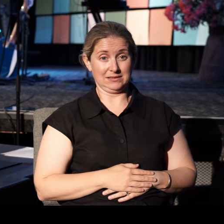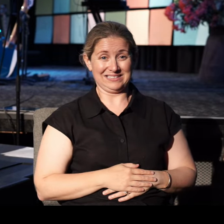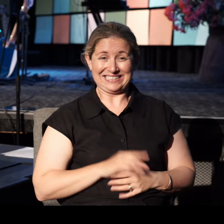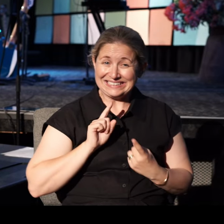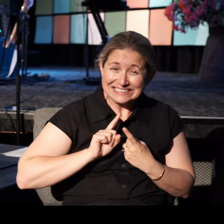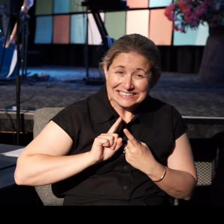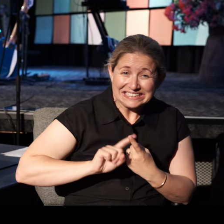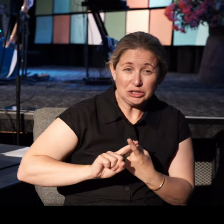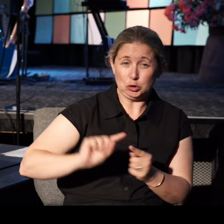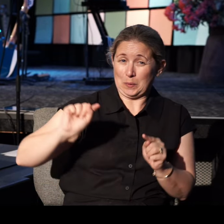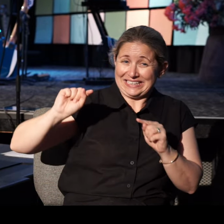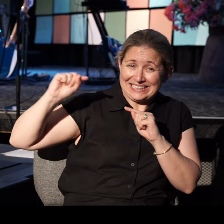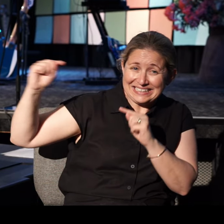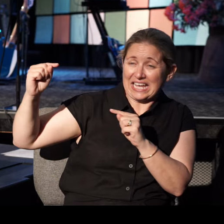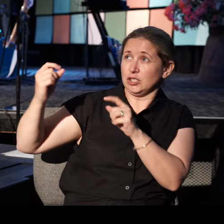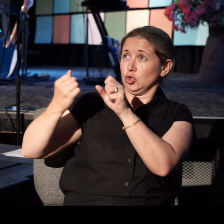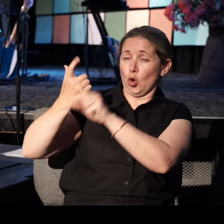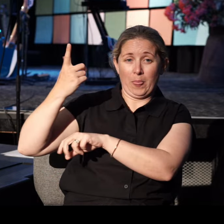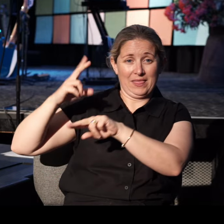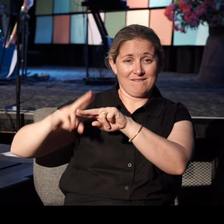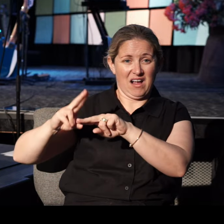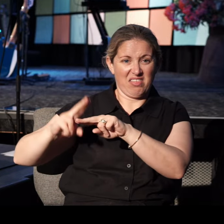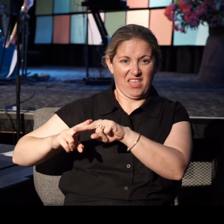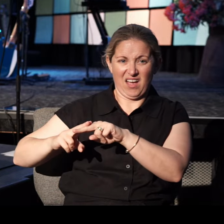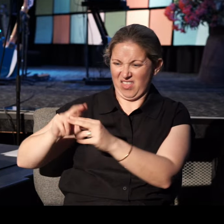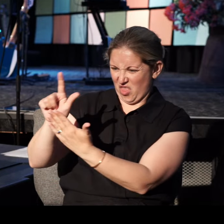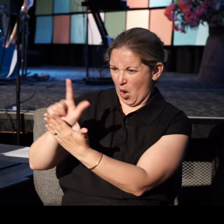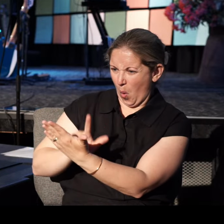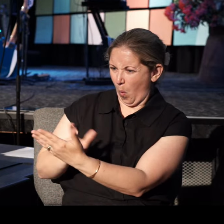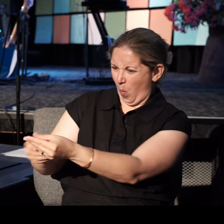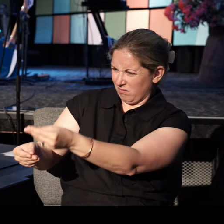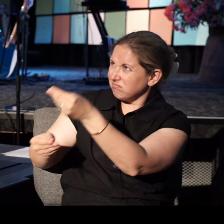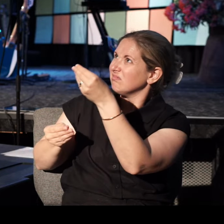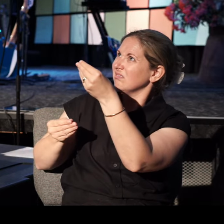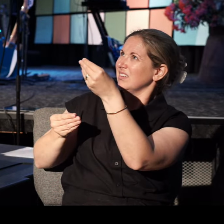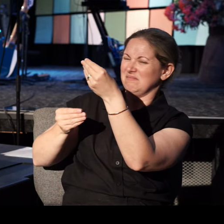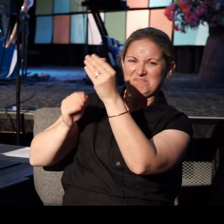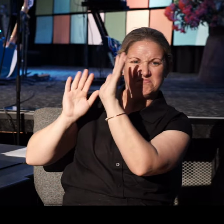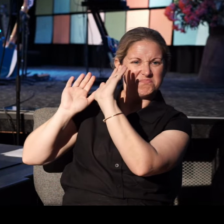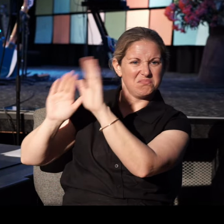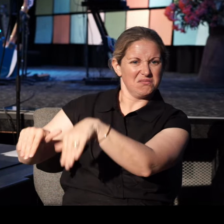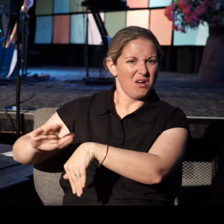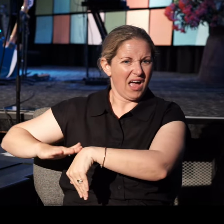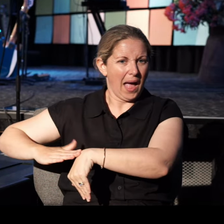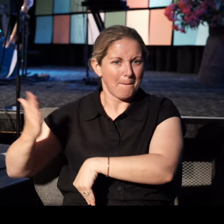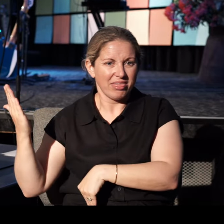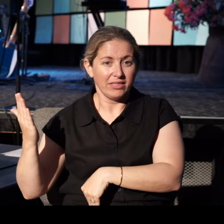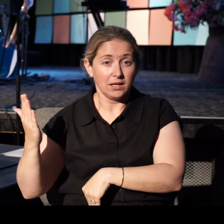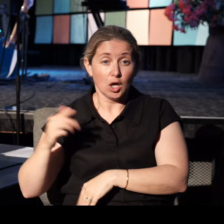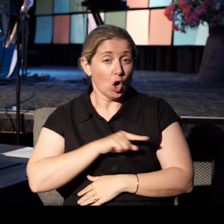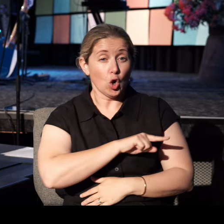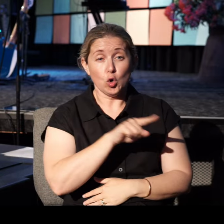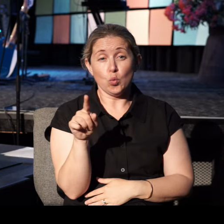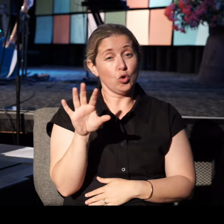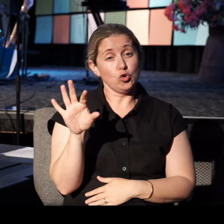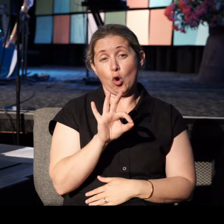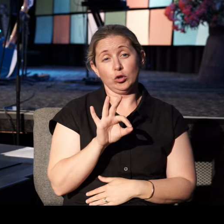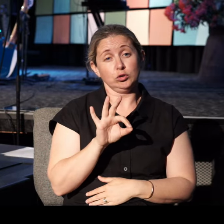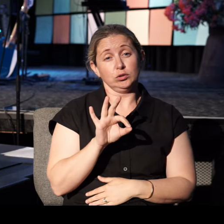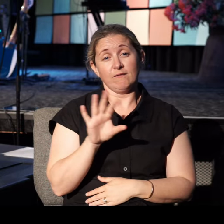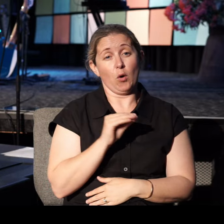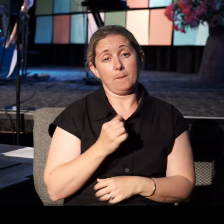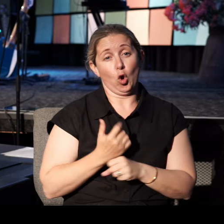their father, lives in apathy towards the desires of their father. No one born of God lives that life. No